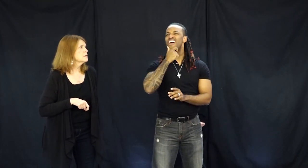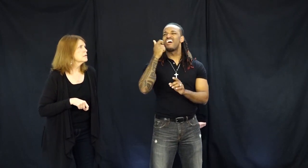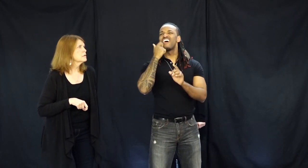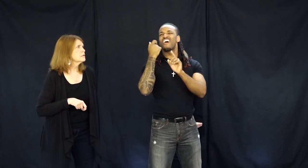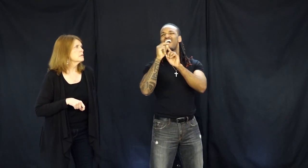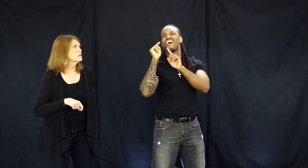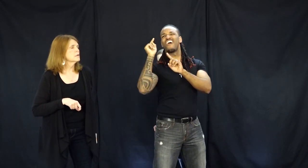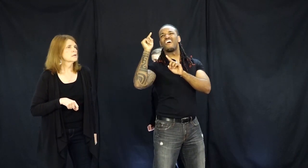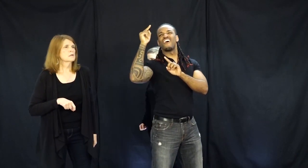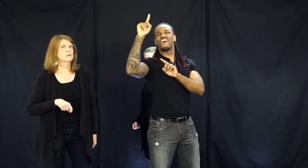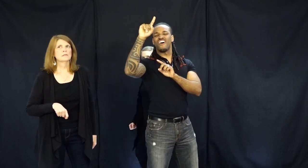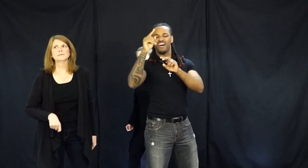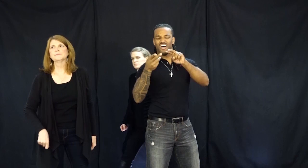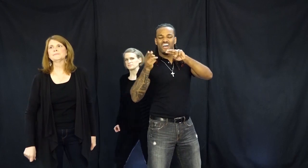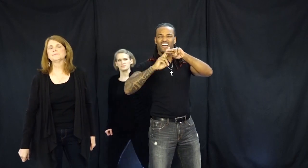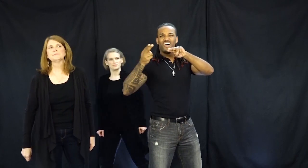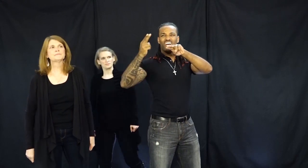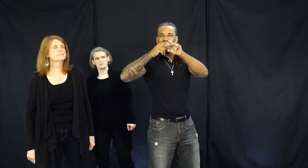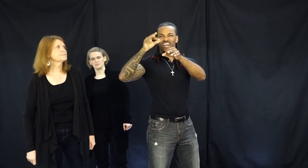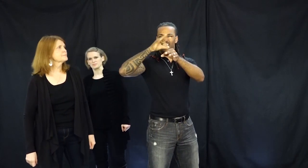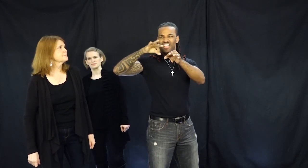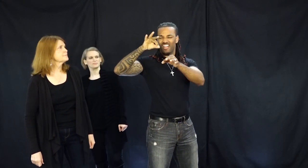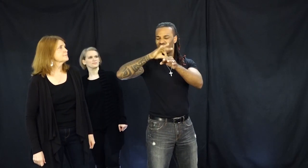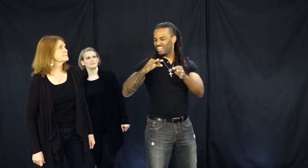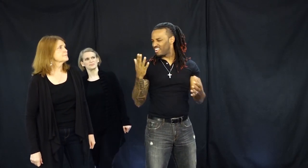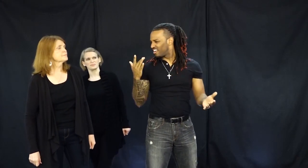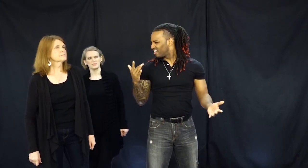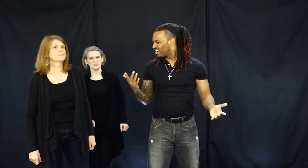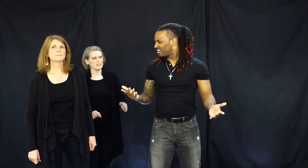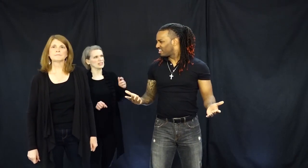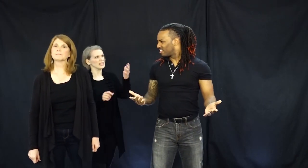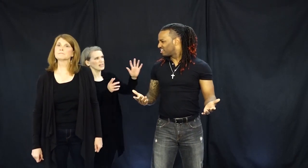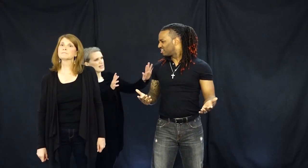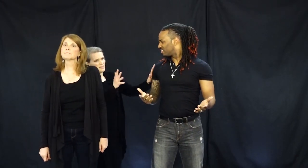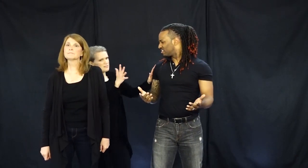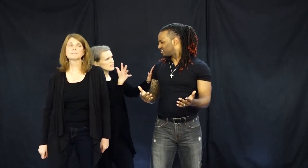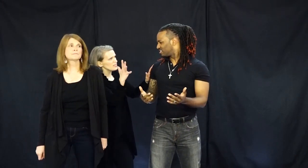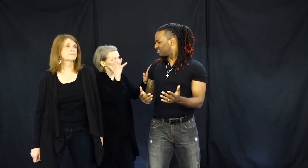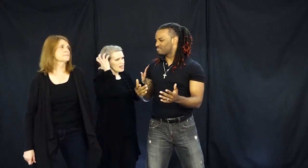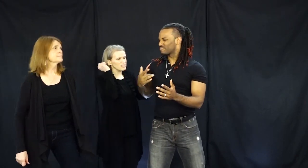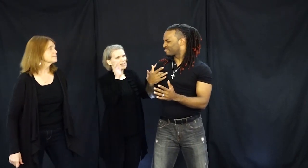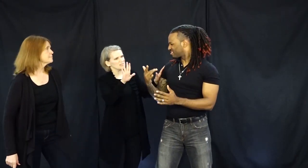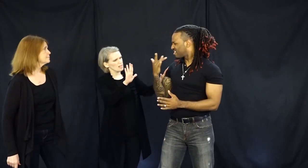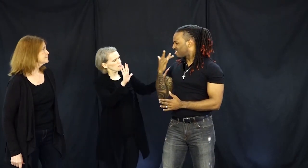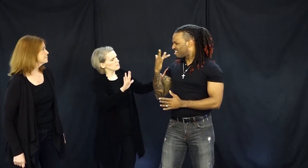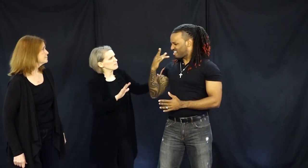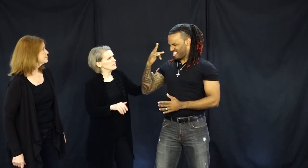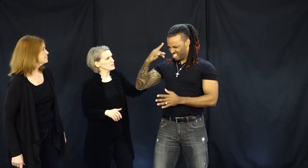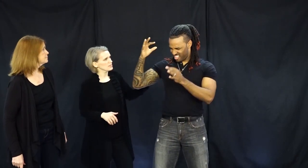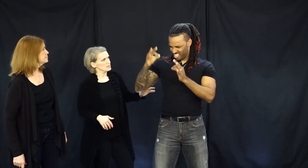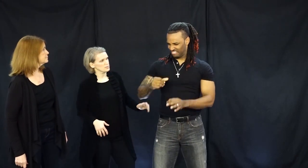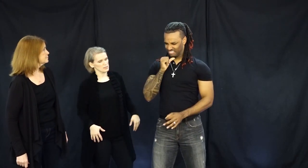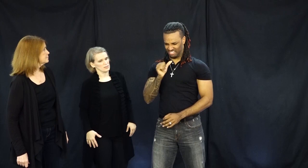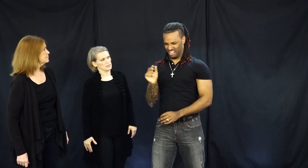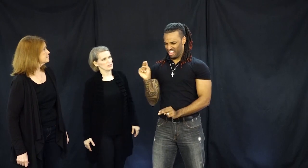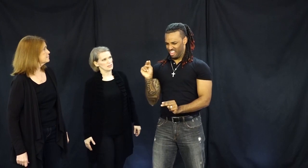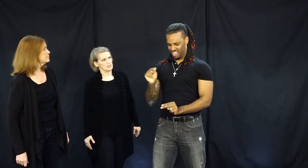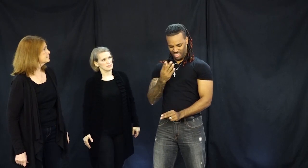a tiny island across the sea regulate the price of tea? Alexander, please. Bert, I'd rather be divisive than indecisive. Drop